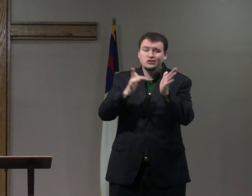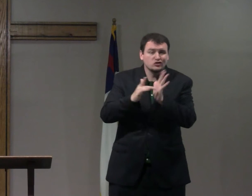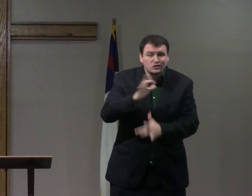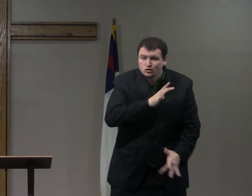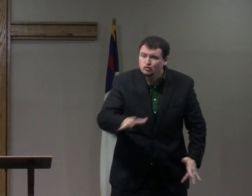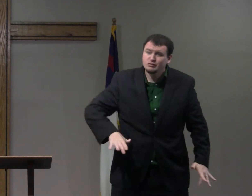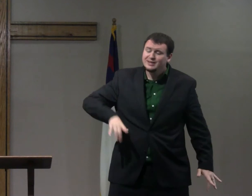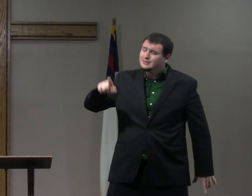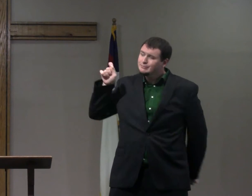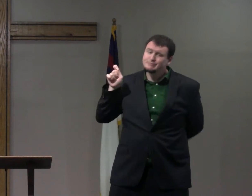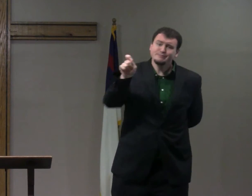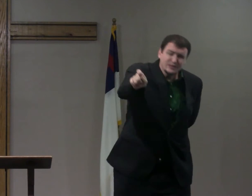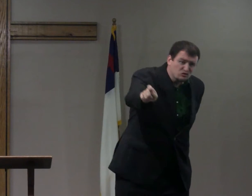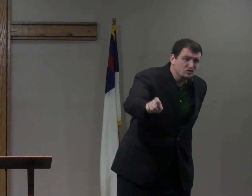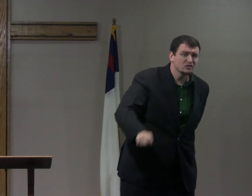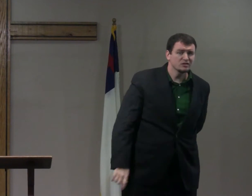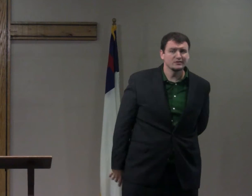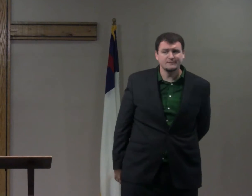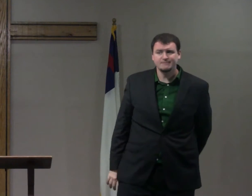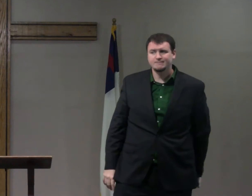The hope for the world is Jesus.